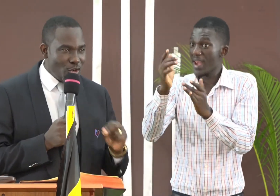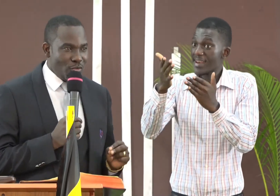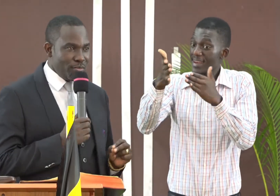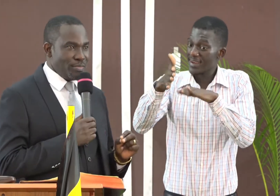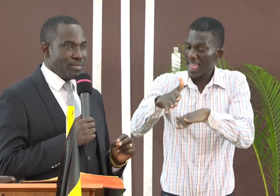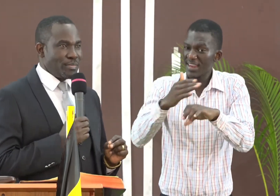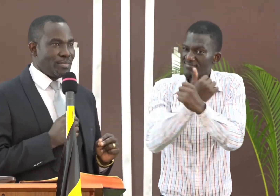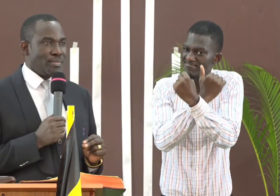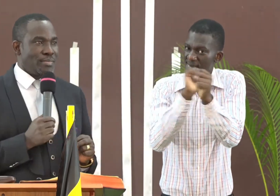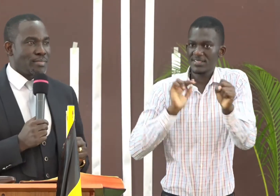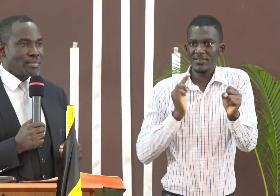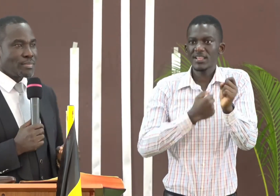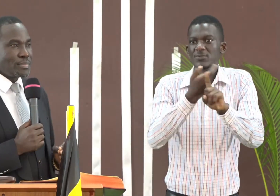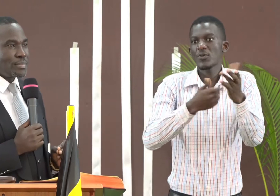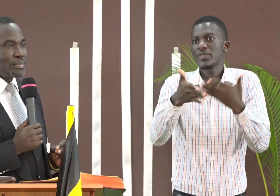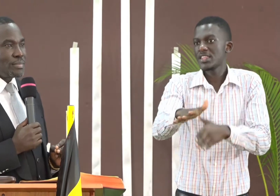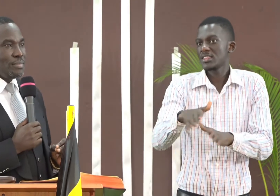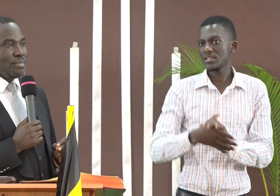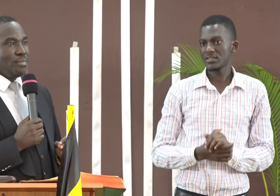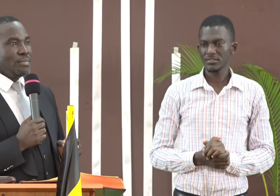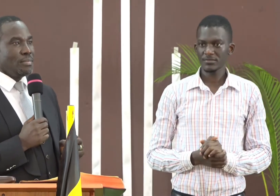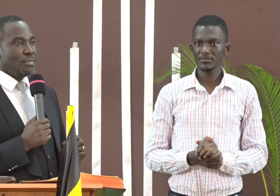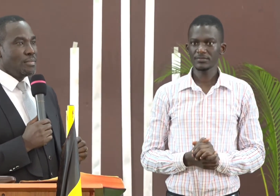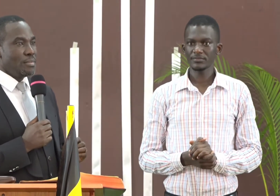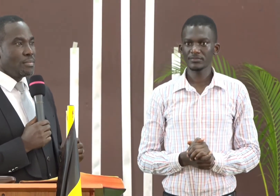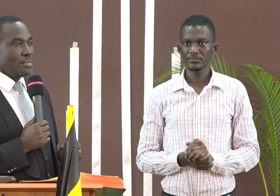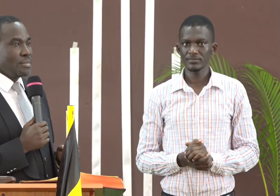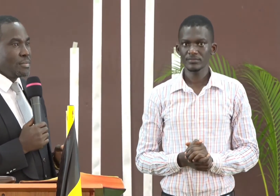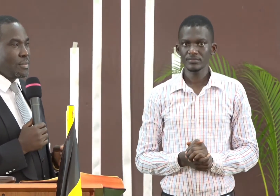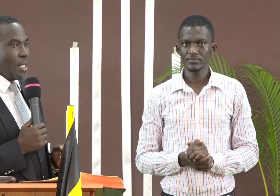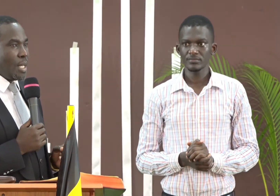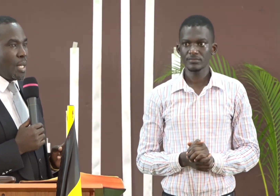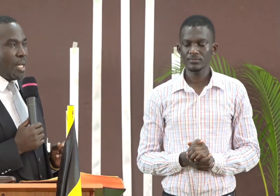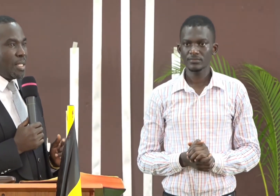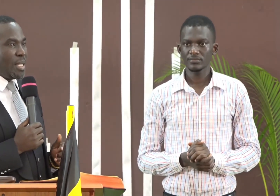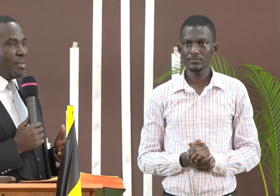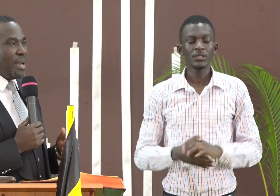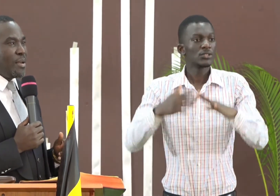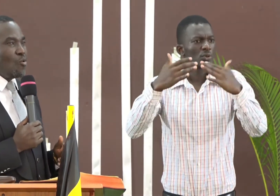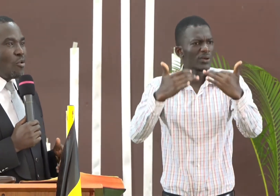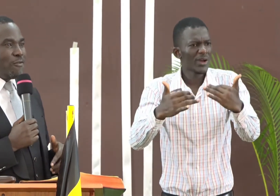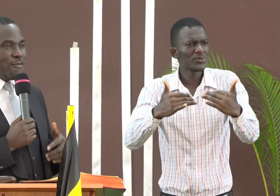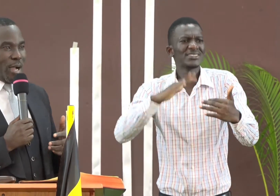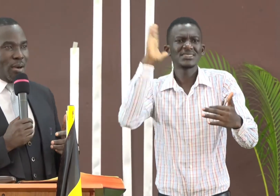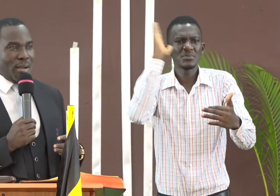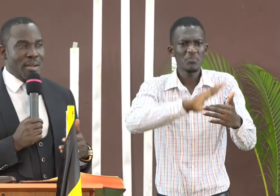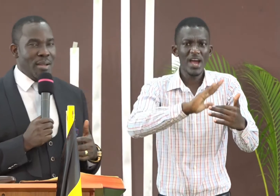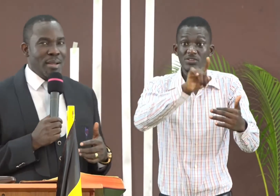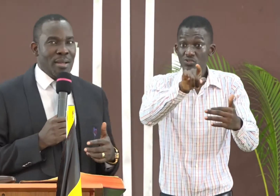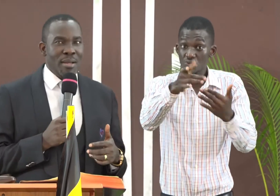n'atusumulula mu kyo. Because that's what Jesus died and delivered us from it. Kati kya bulabe gwe